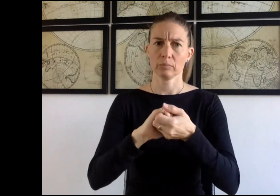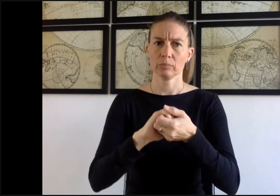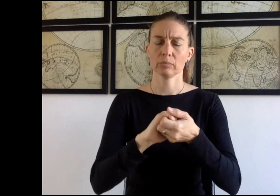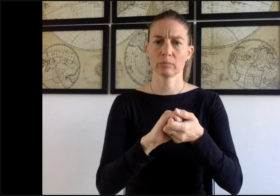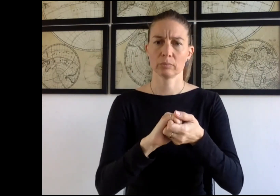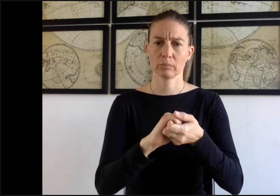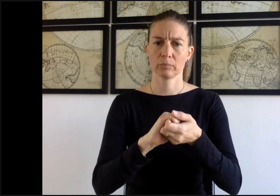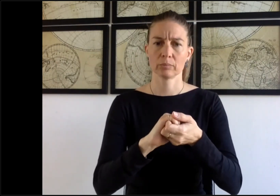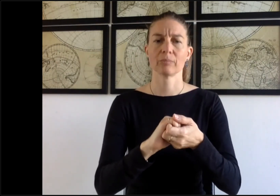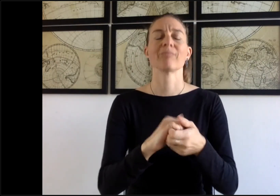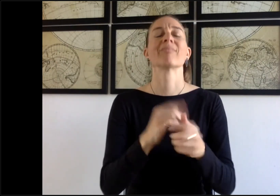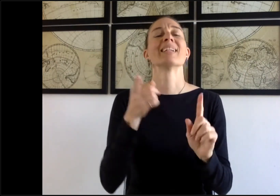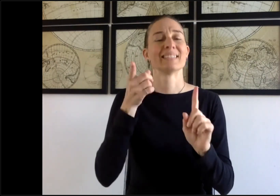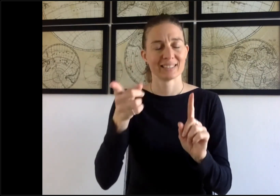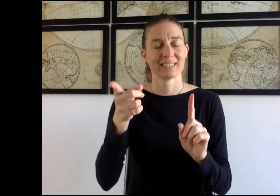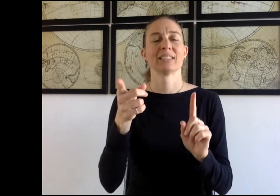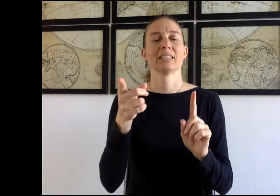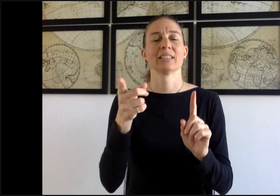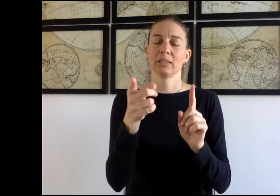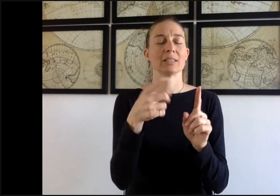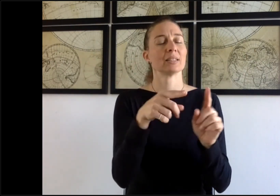to implement the European Pillar of Social Rights.